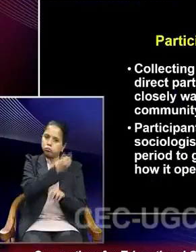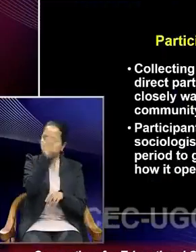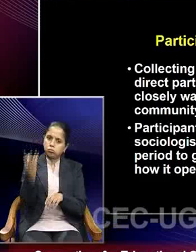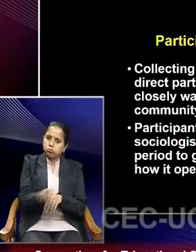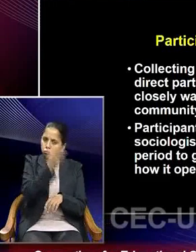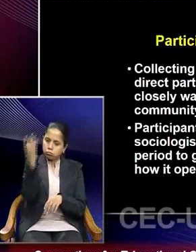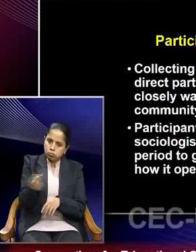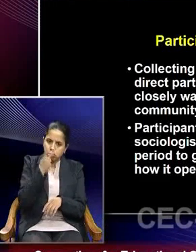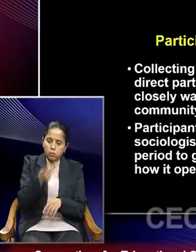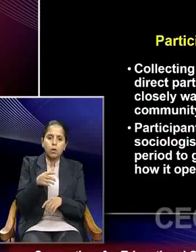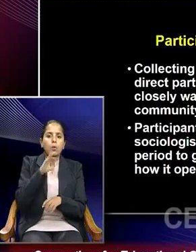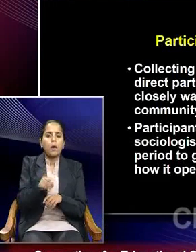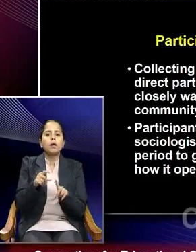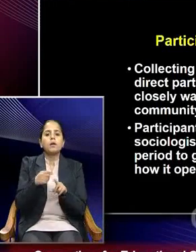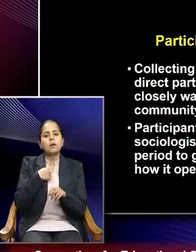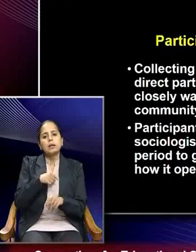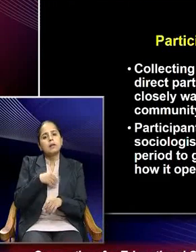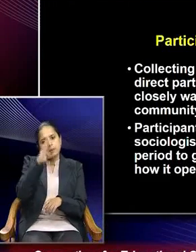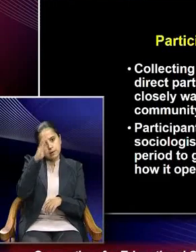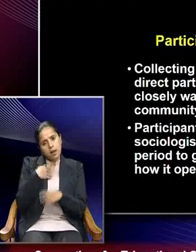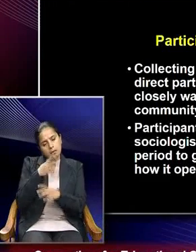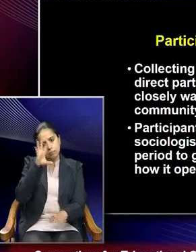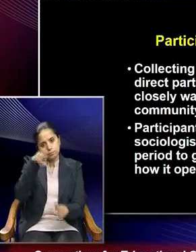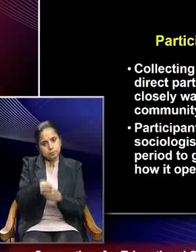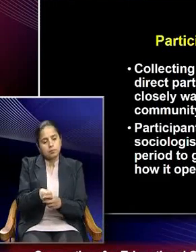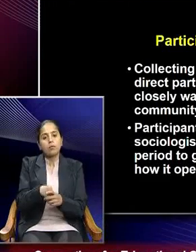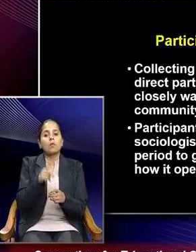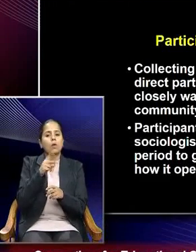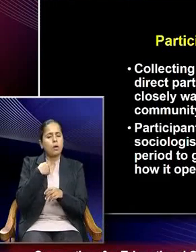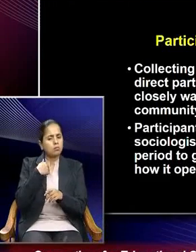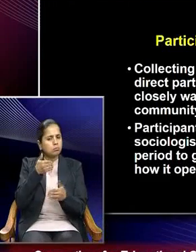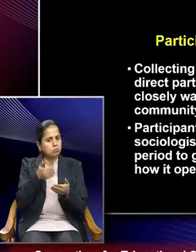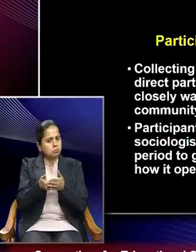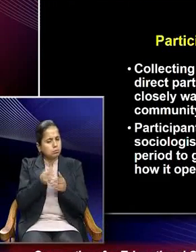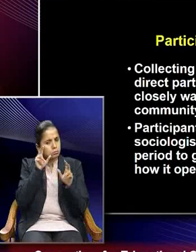through direct participation or by closely watching a